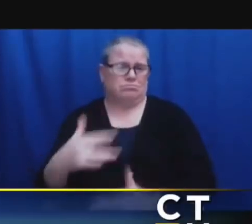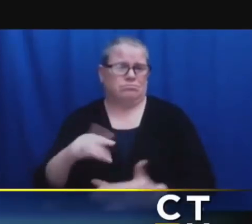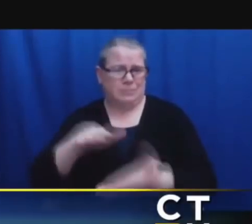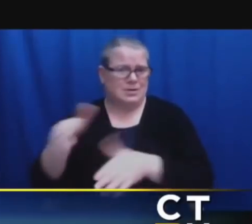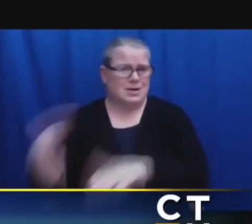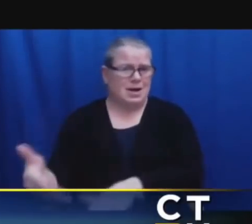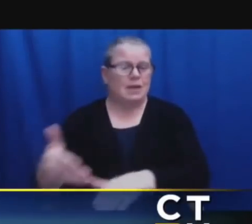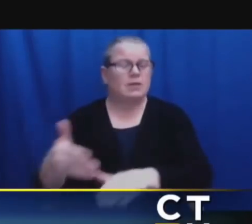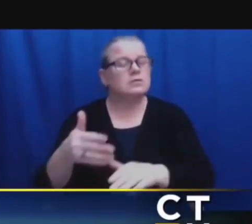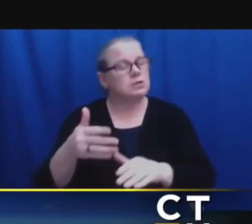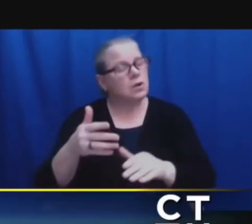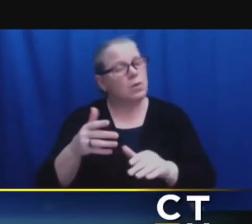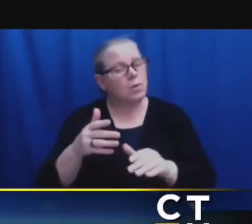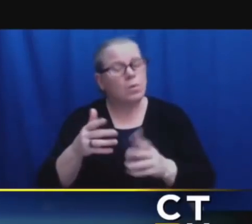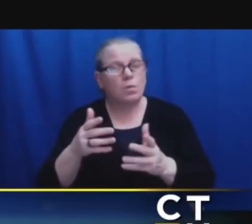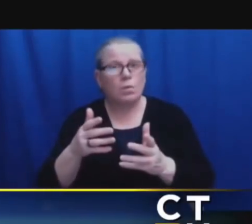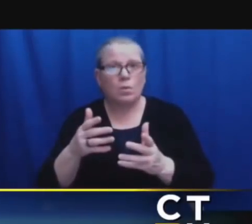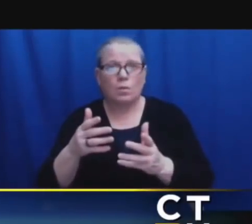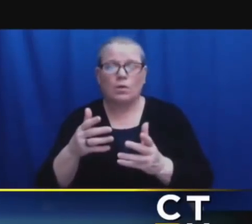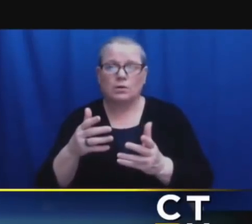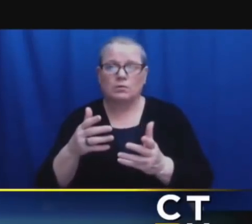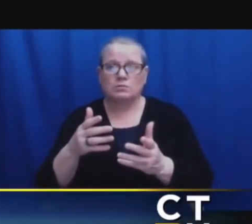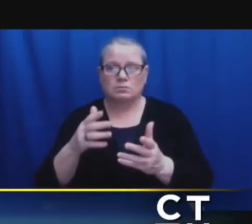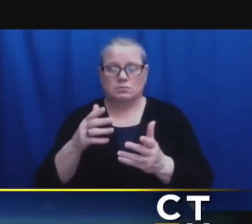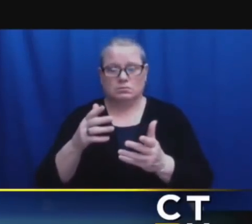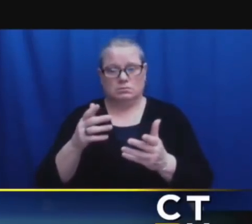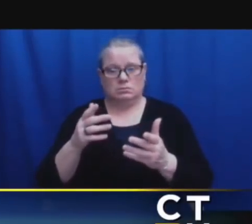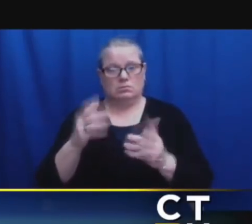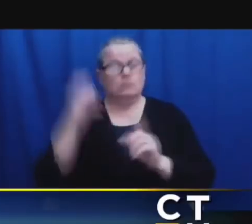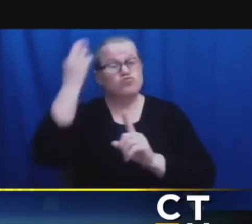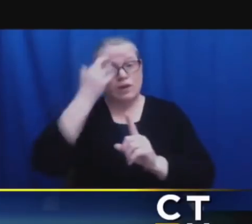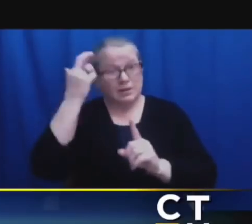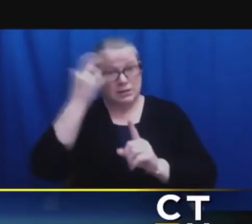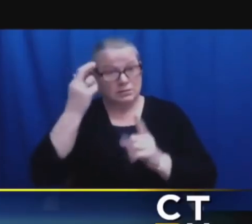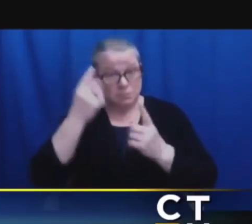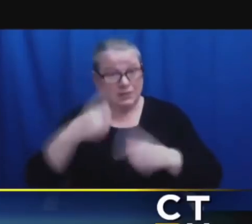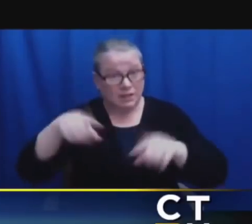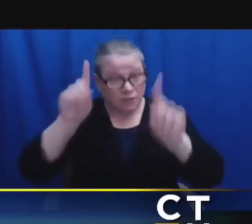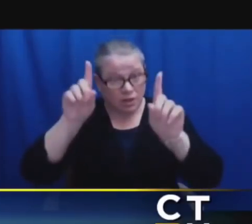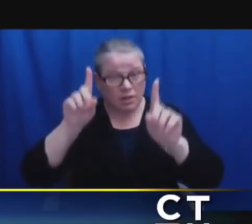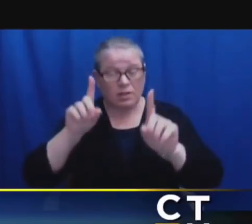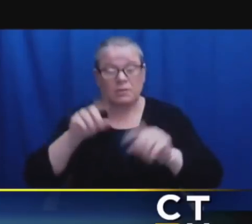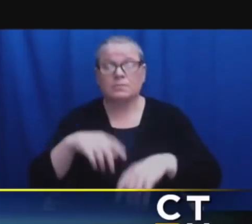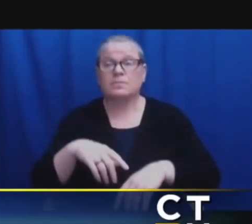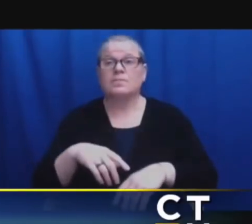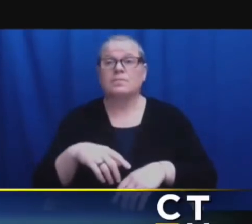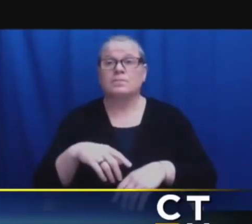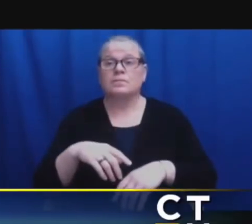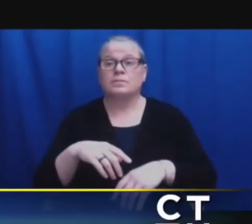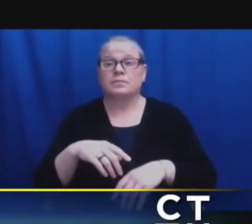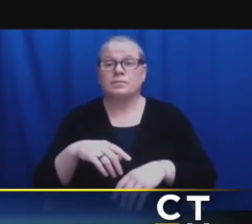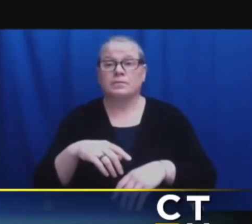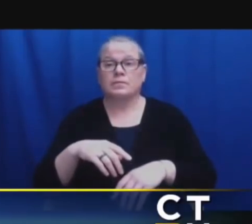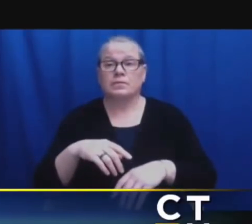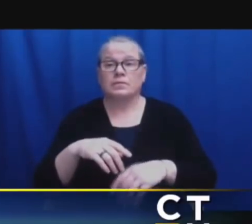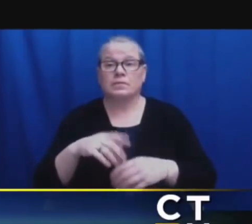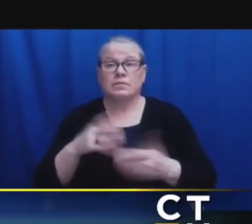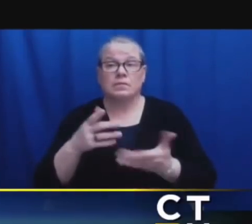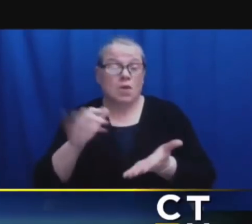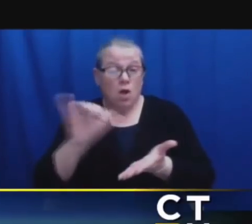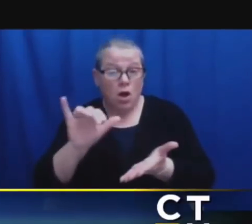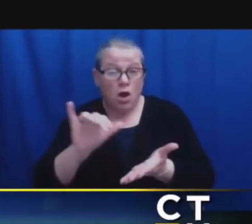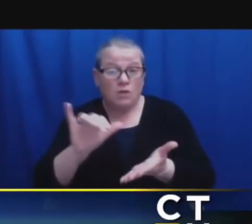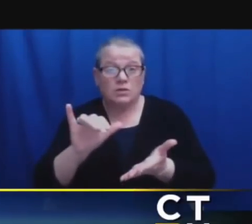things that leads it to be very successful. And the other one is, in terms of